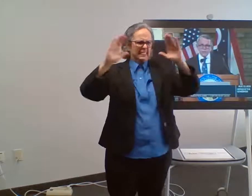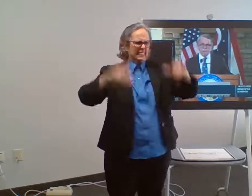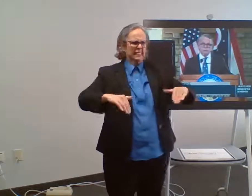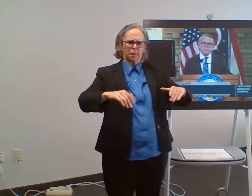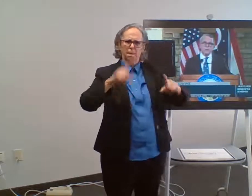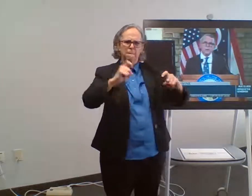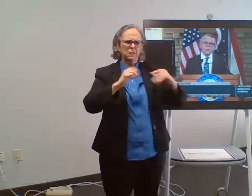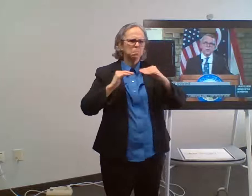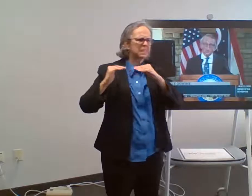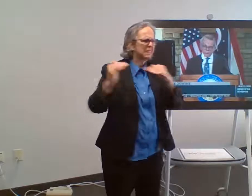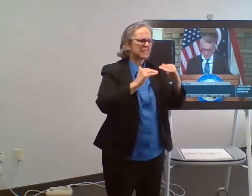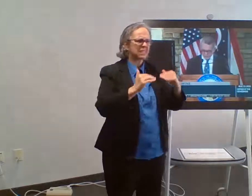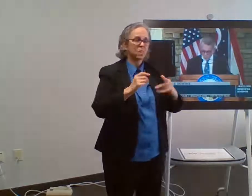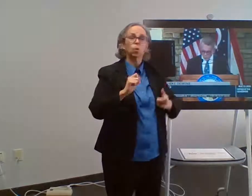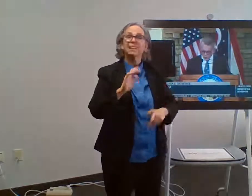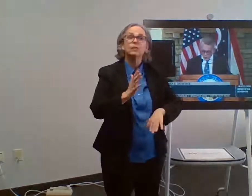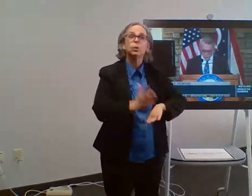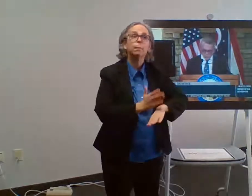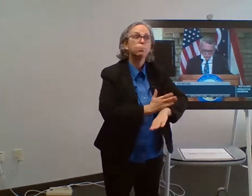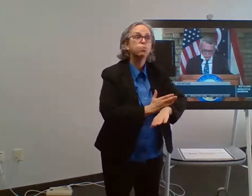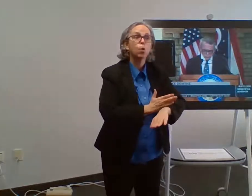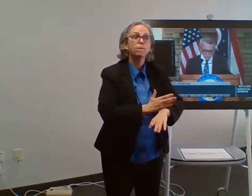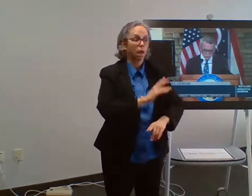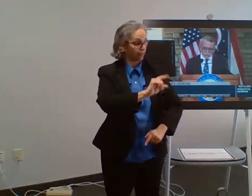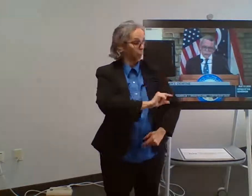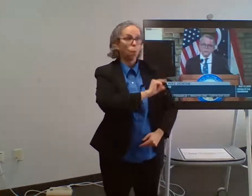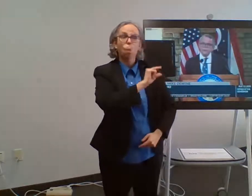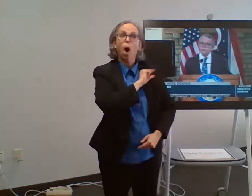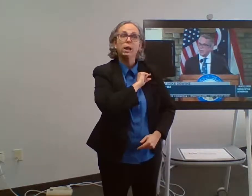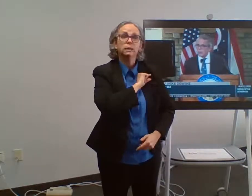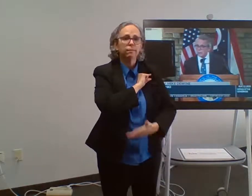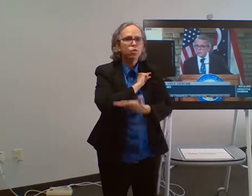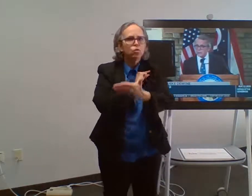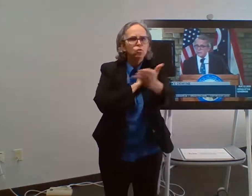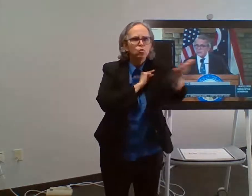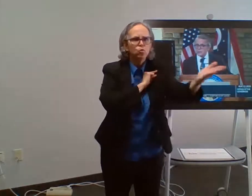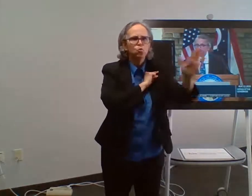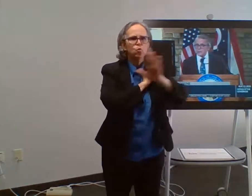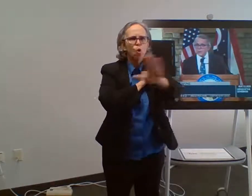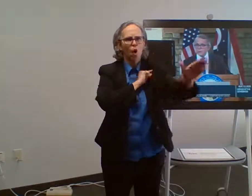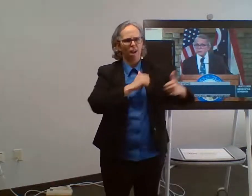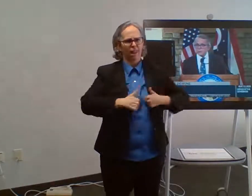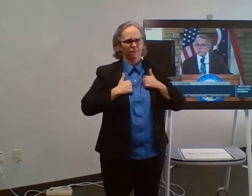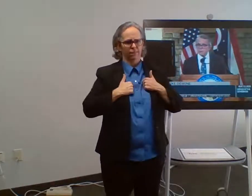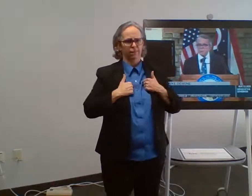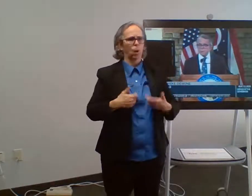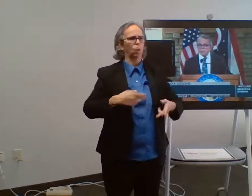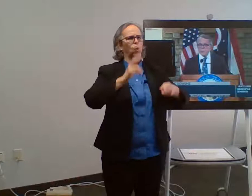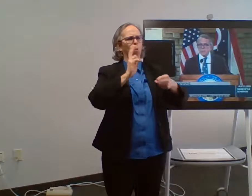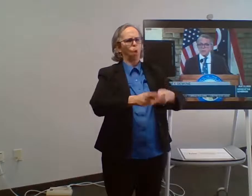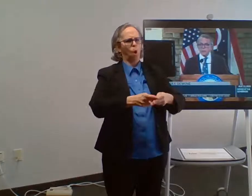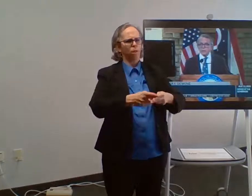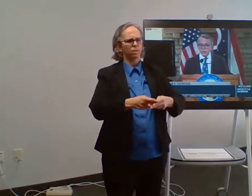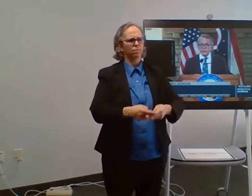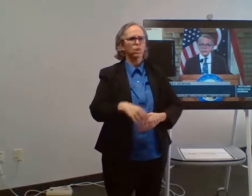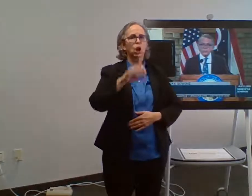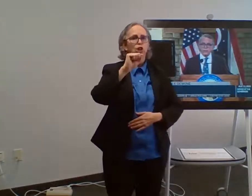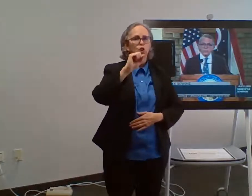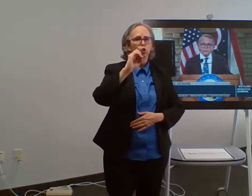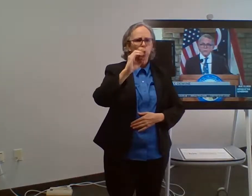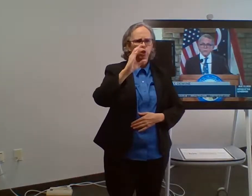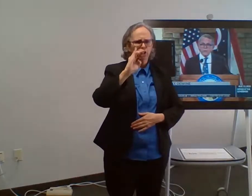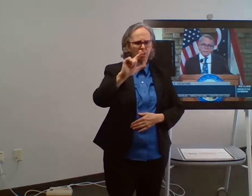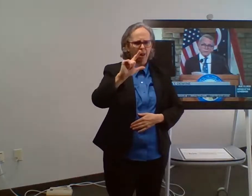These are things that our health experts call the social determinants of health, things that make up a big